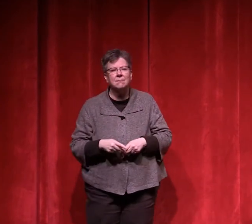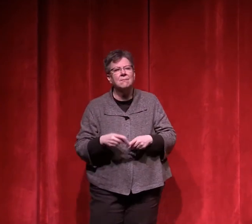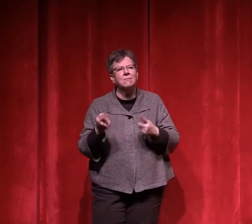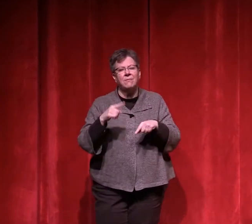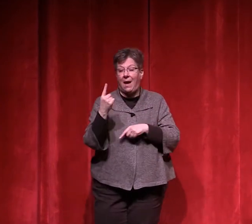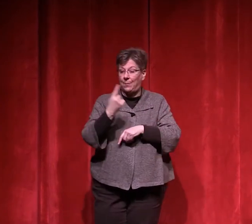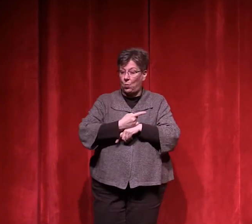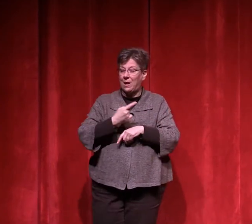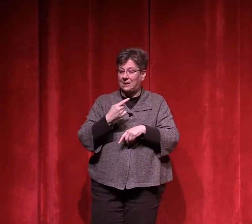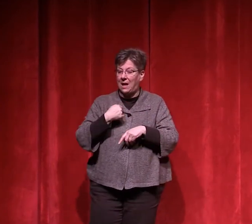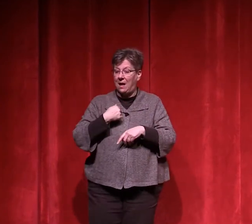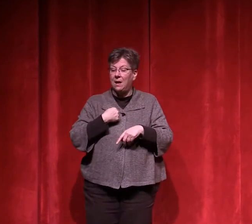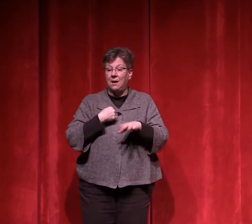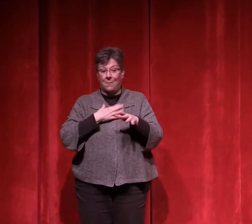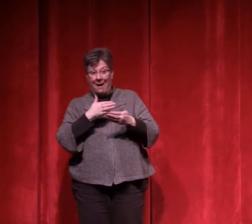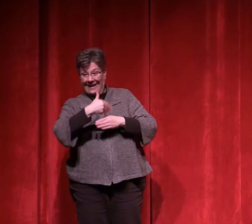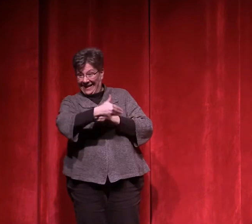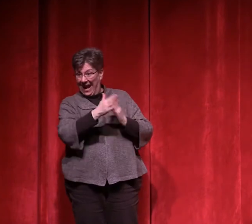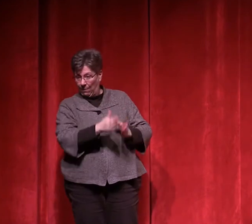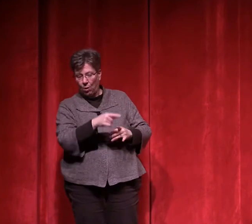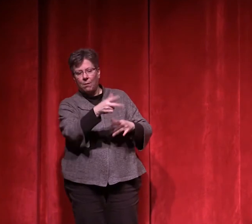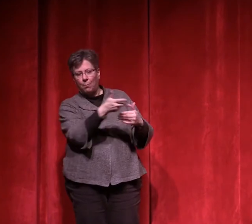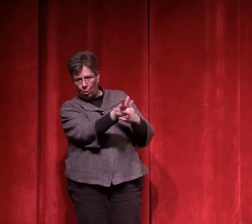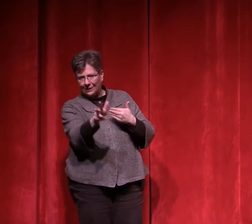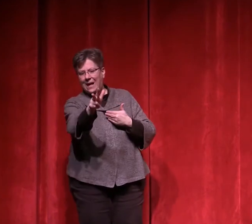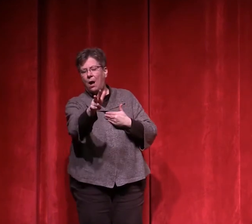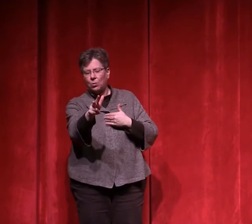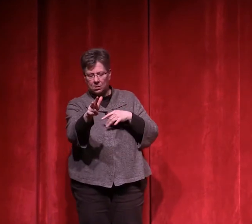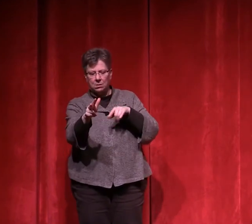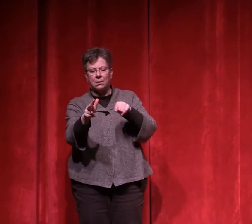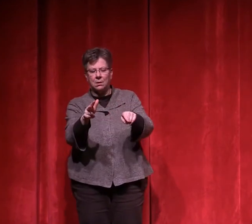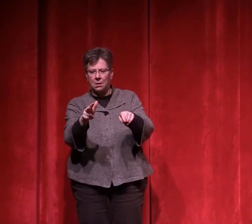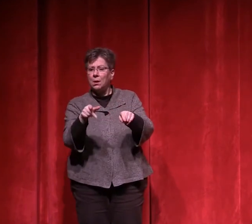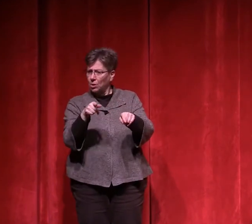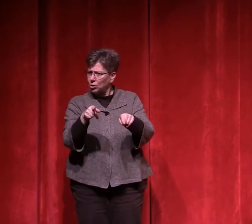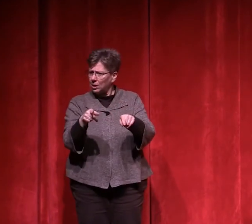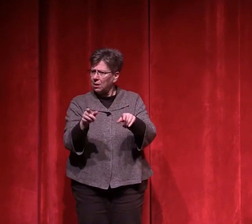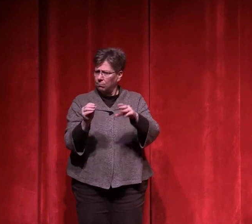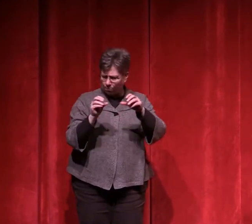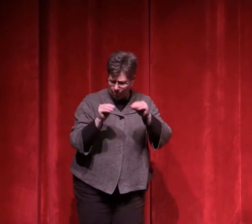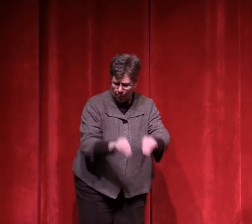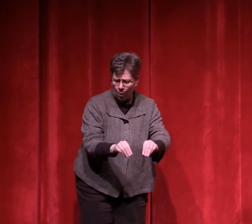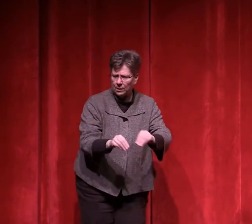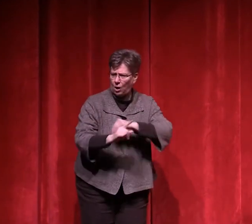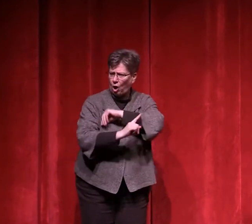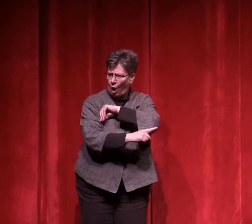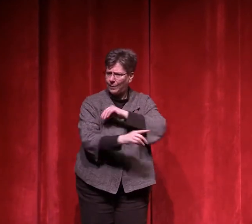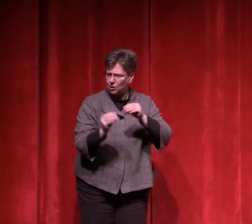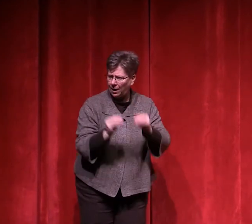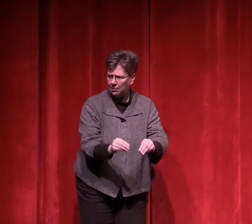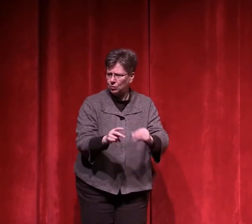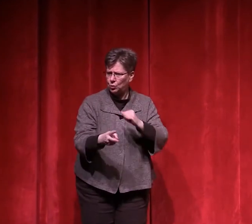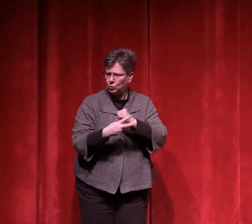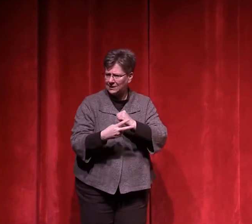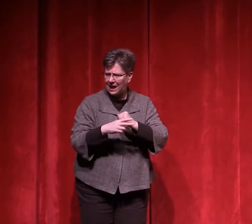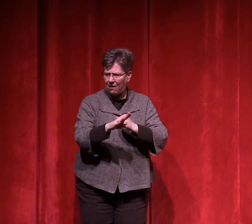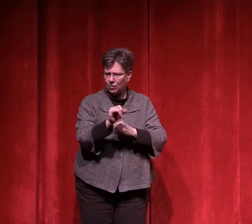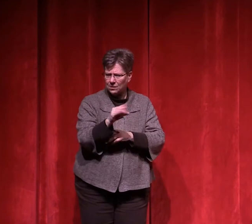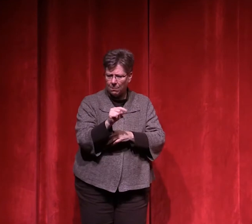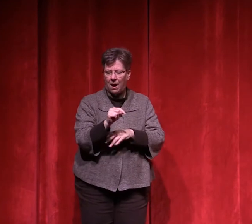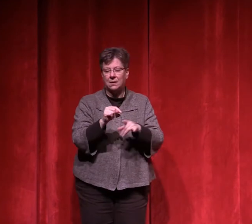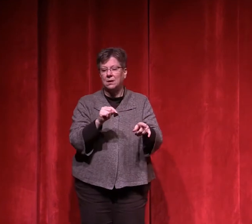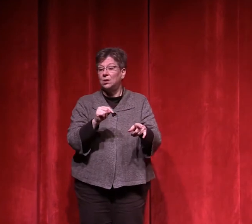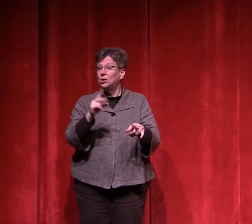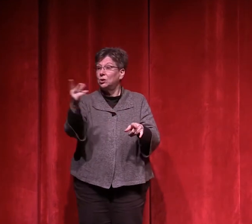Somebody took her spot. She left the can there. They moved it. They took her spot. Oh, she was so pissed when she got back. I watched